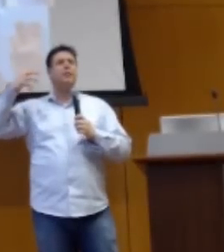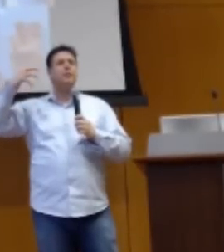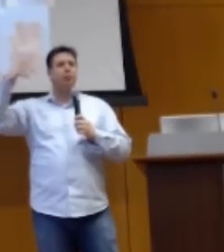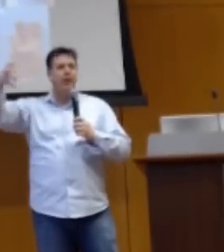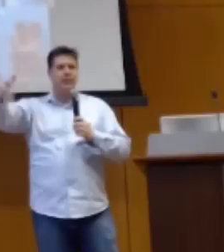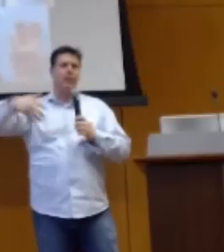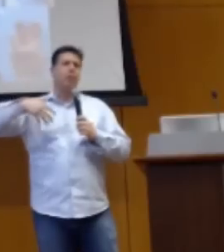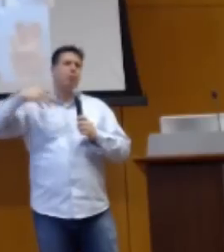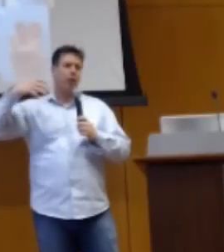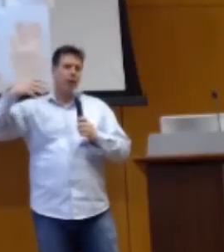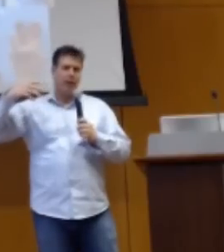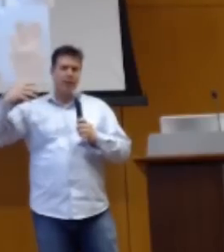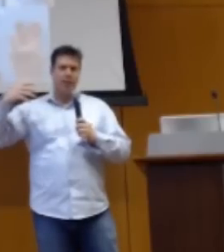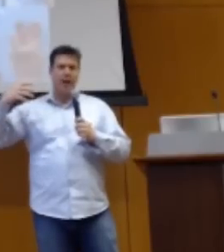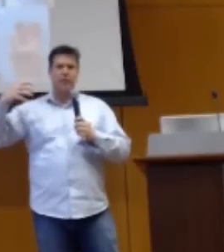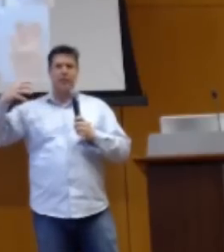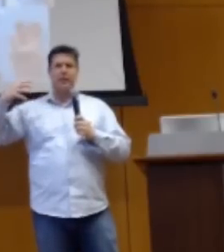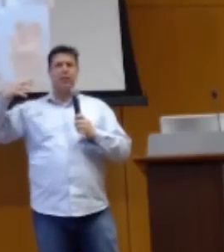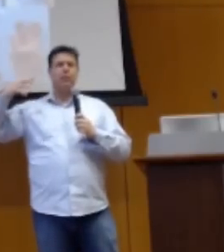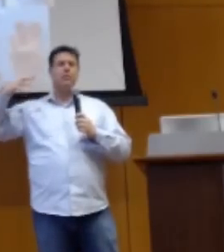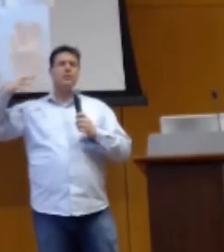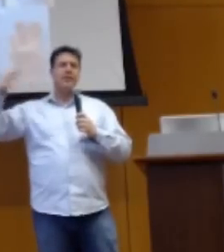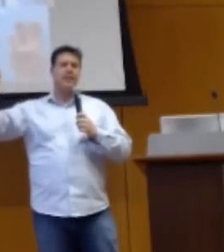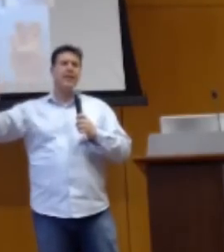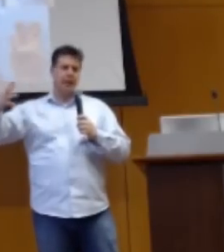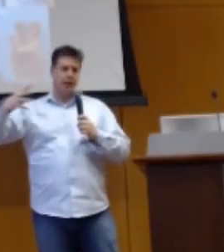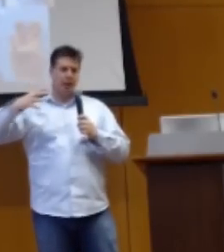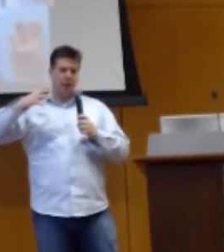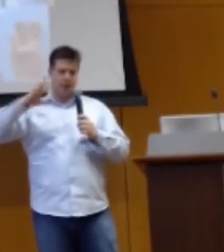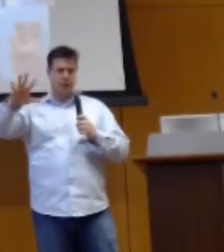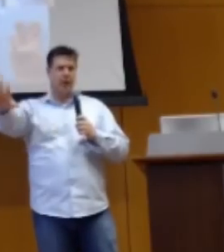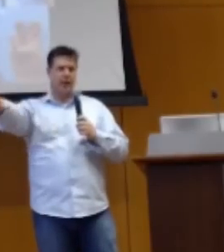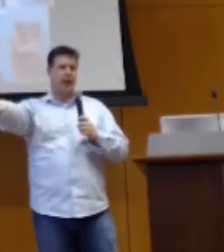surprising that there are more. There are actually now 16 just for E.